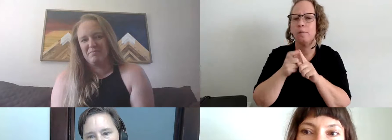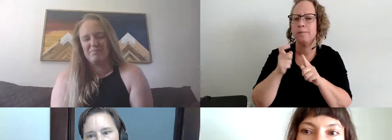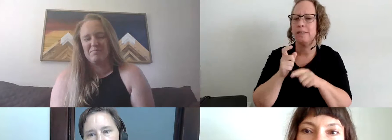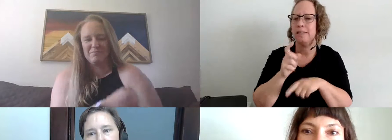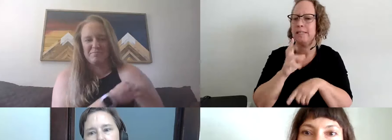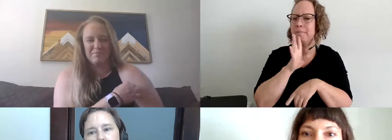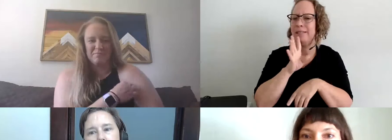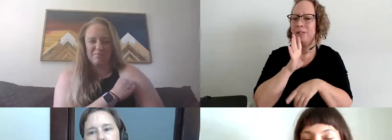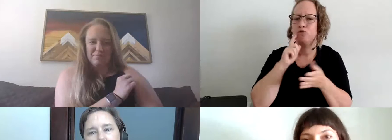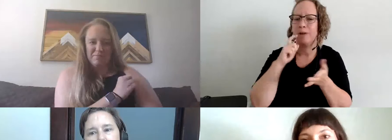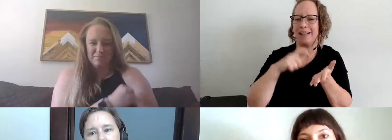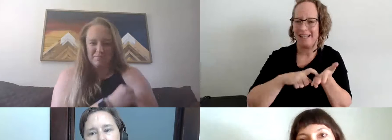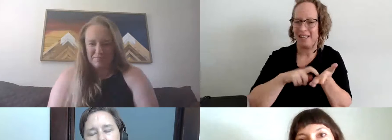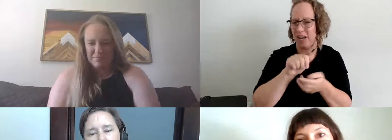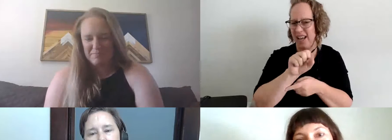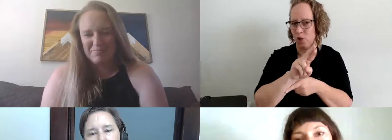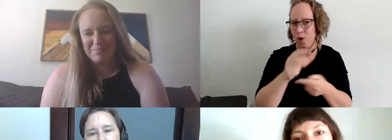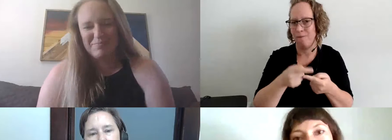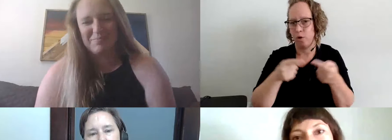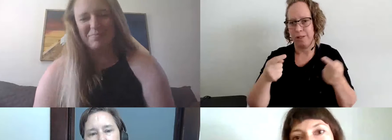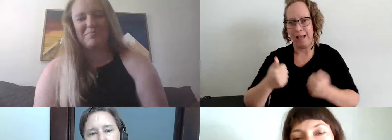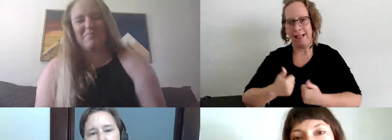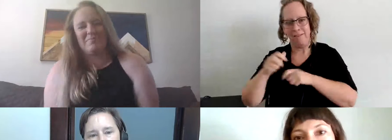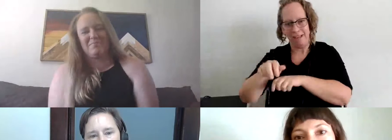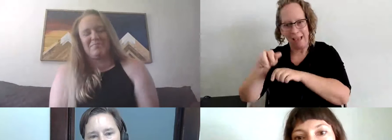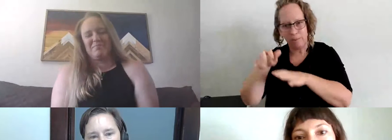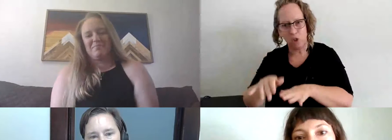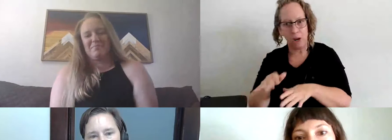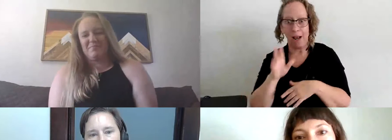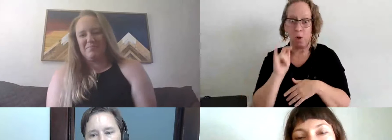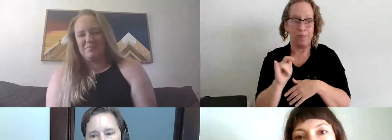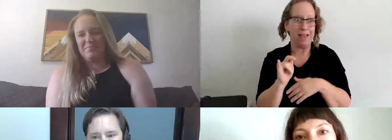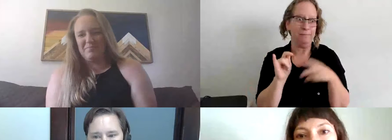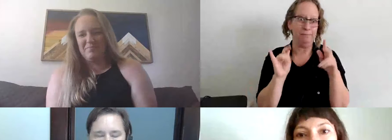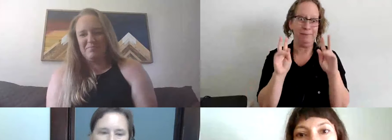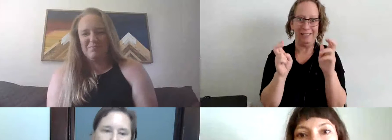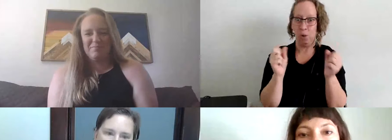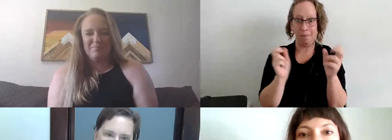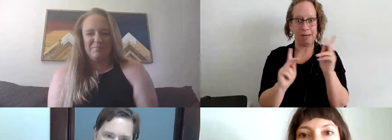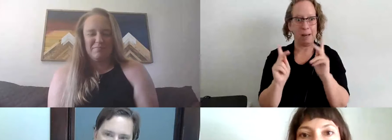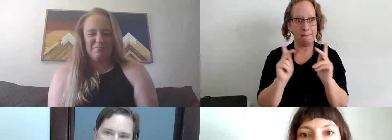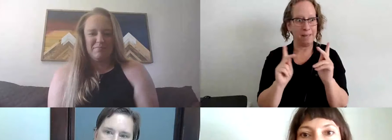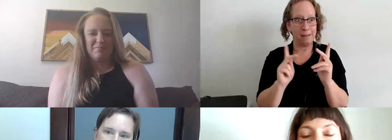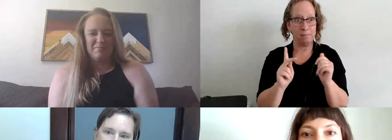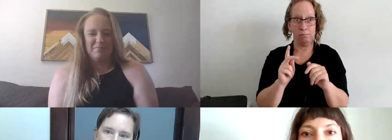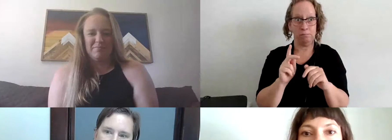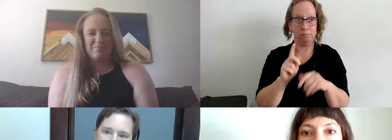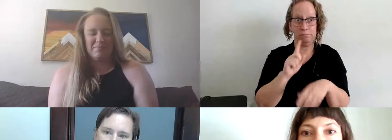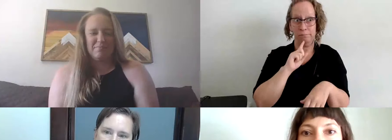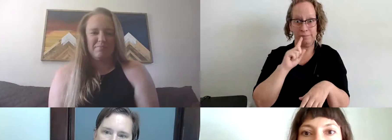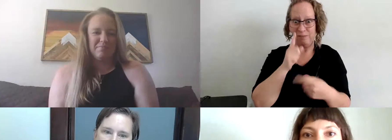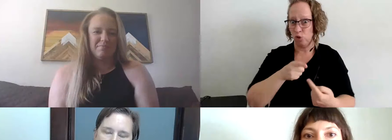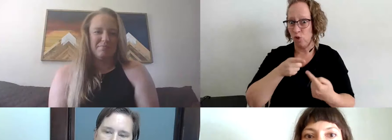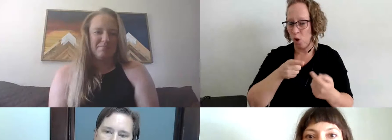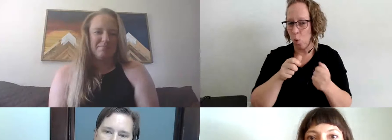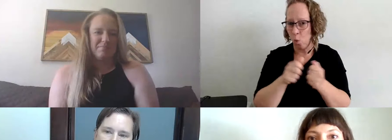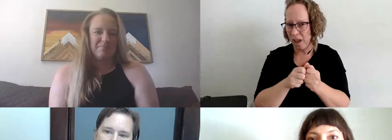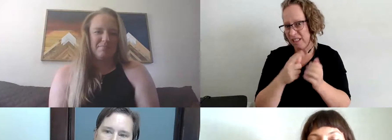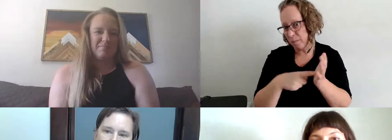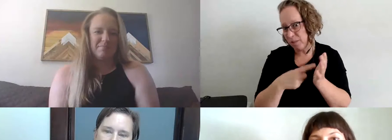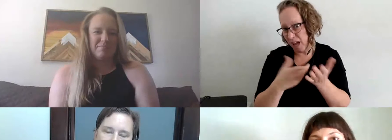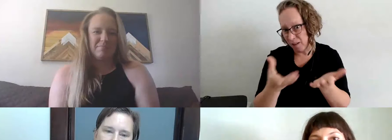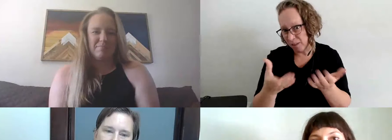recognition as opposed to a live captioner? I know that's an issue that a lot of people who are deaf struggle with at times.